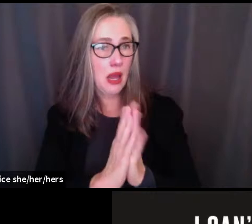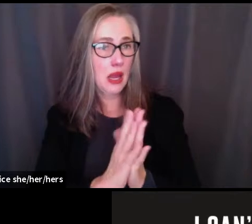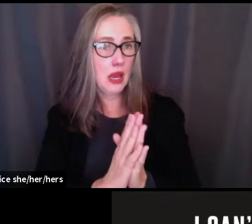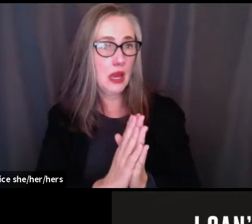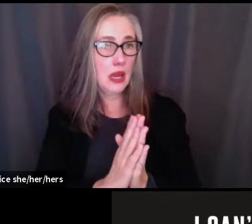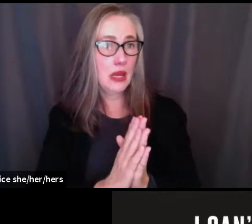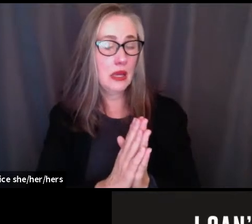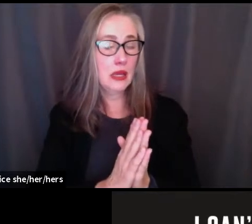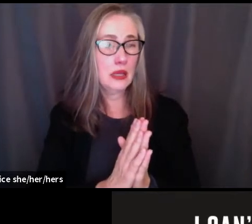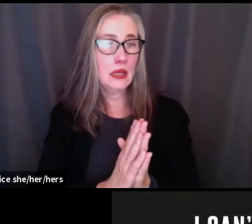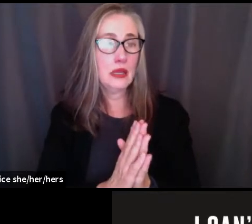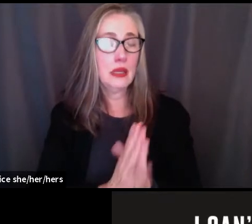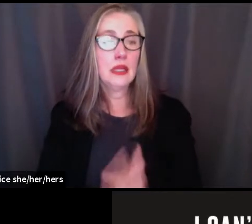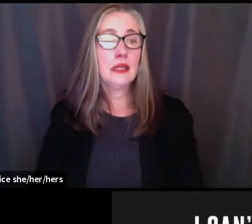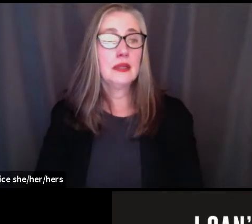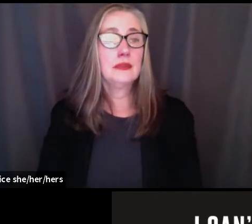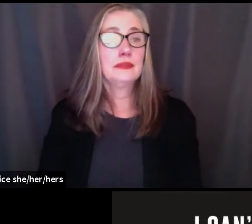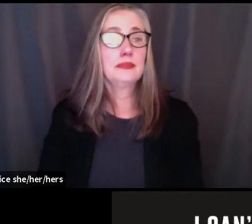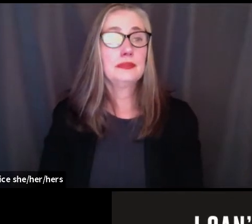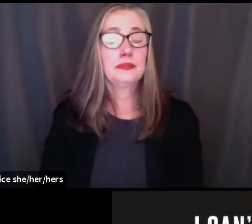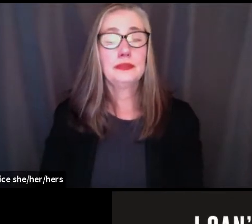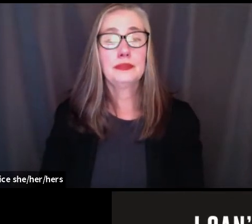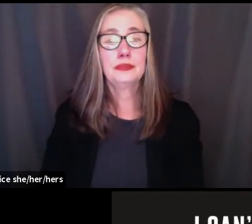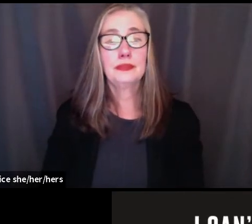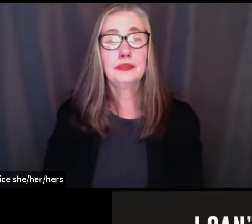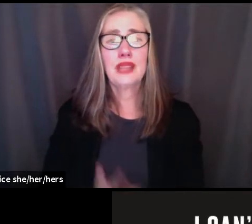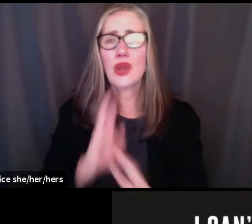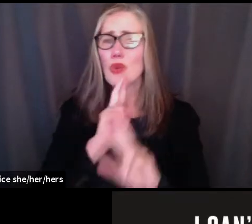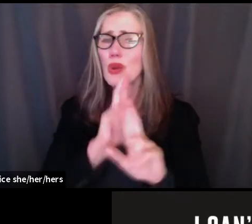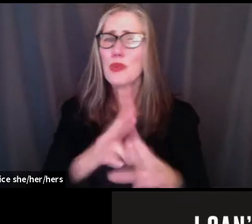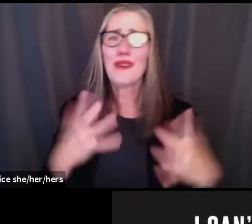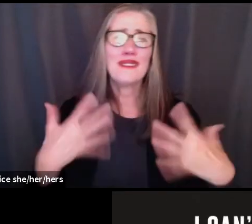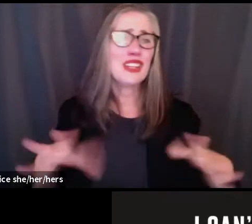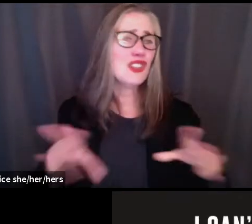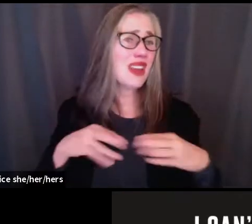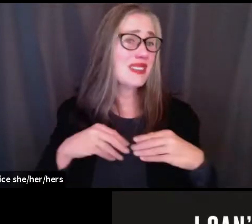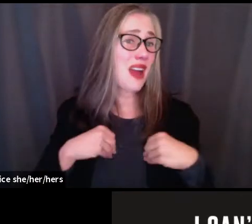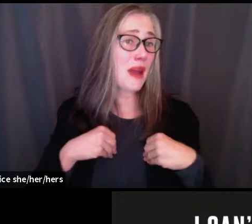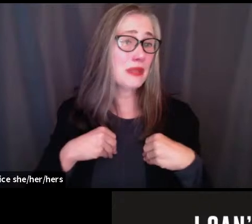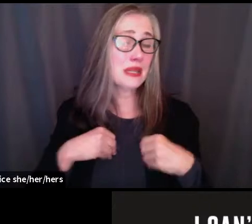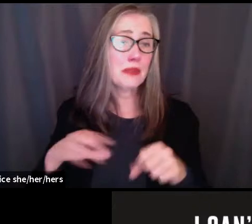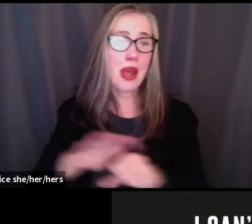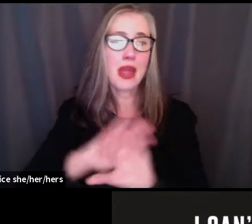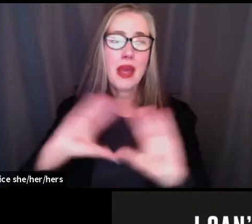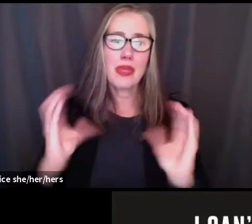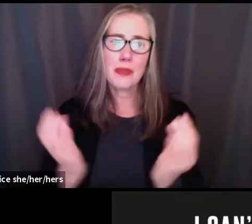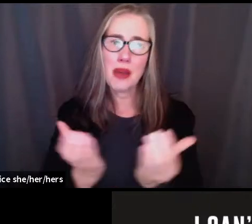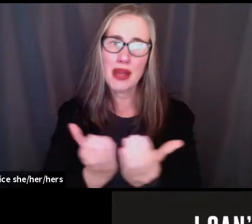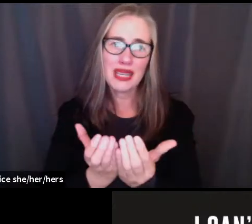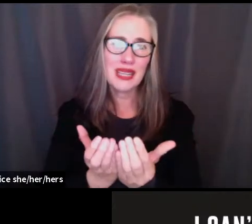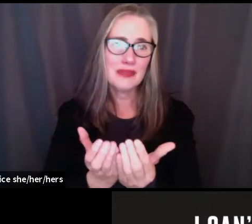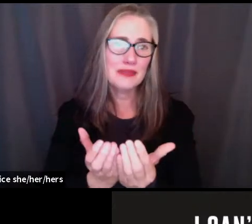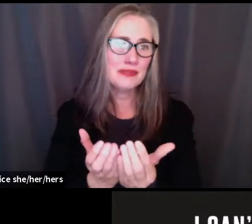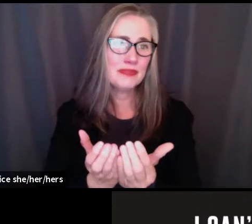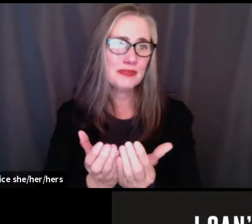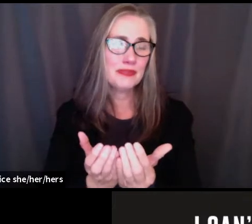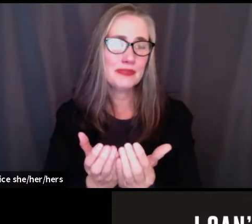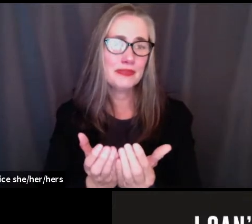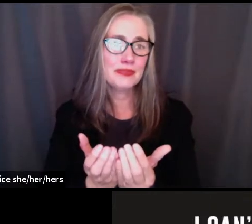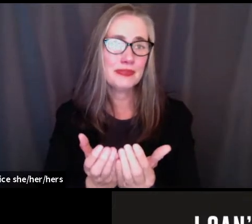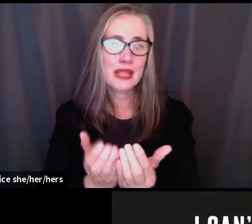report has been adopted by the body, and so I'll turn to